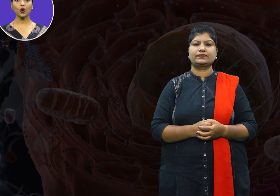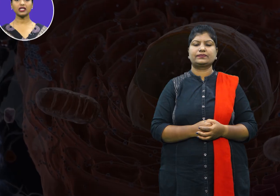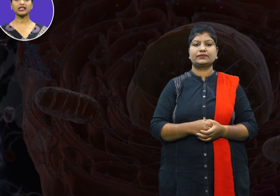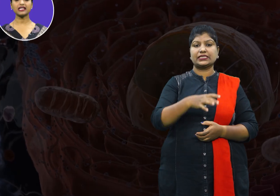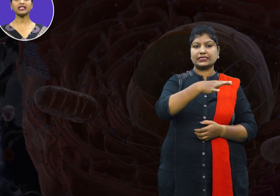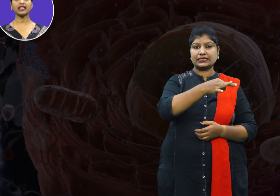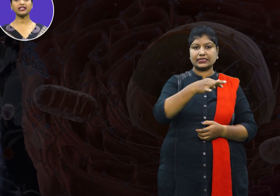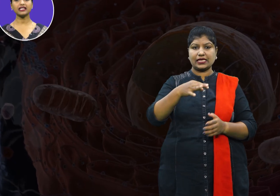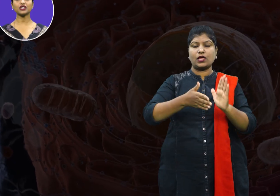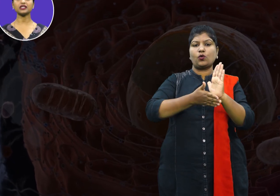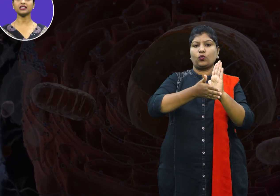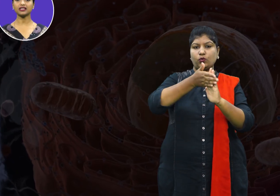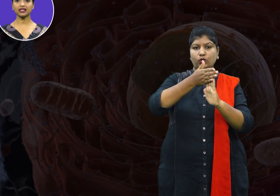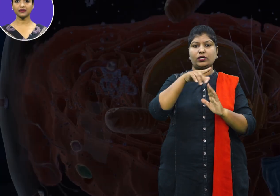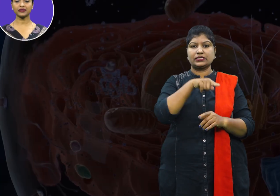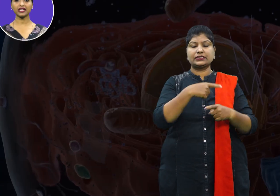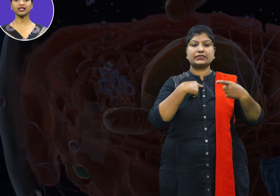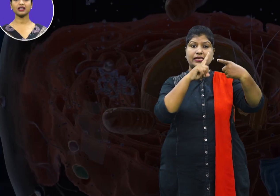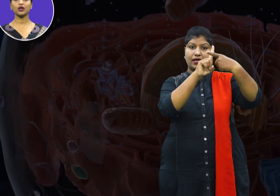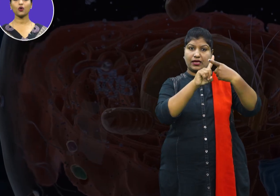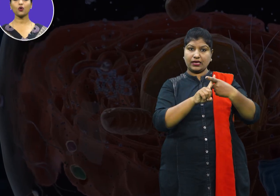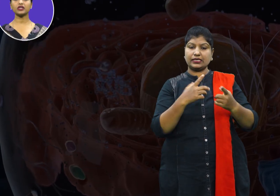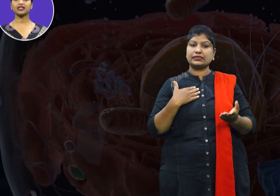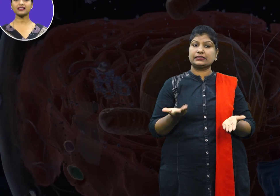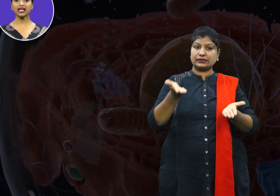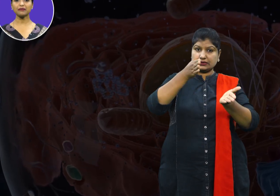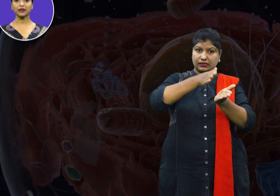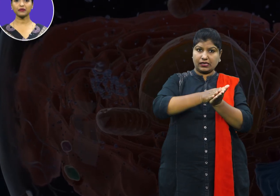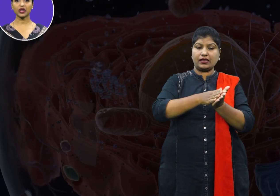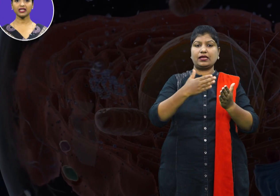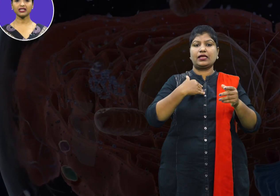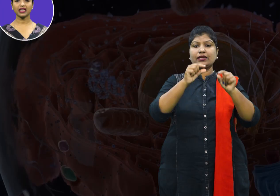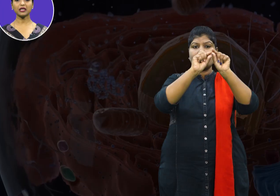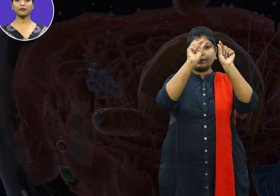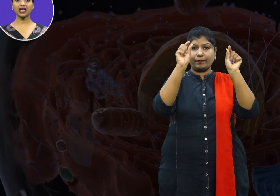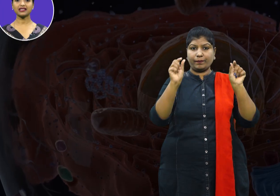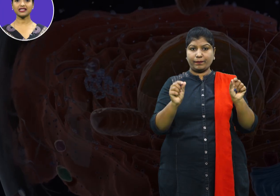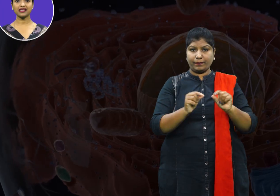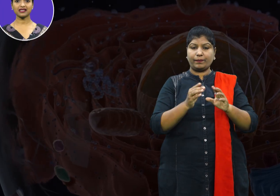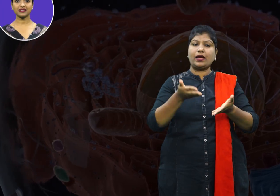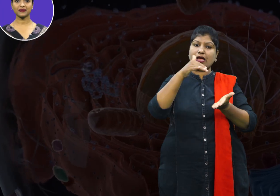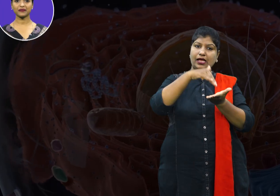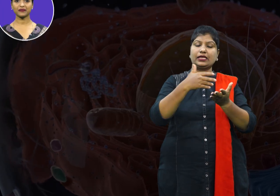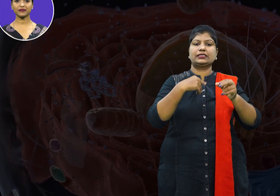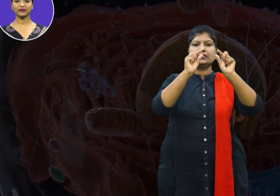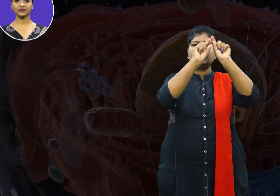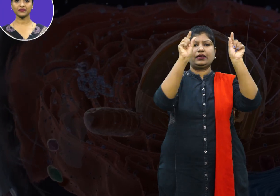Cell wall is an additional covering over the cell membrane in plant cells.